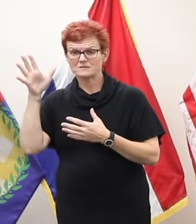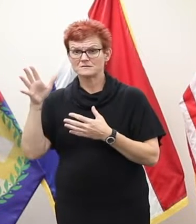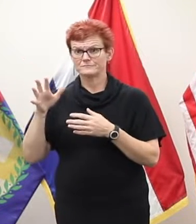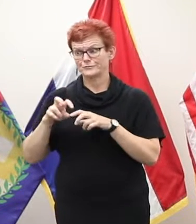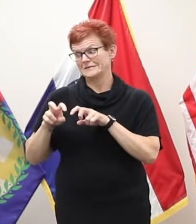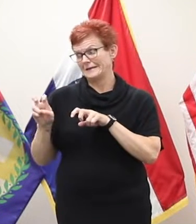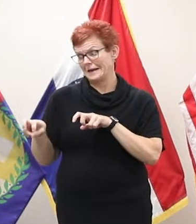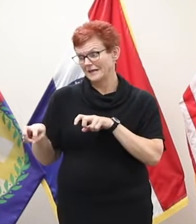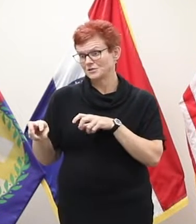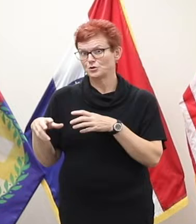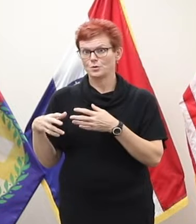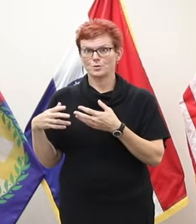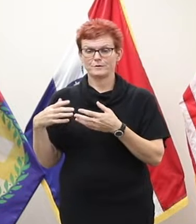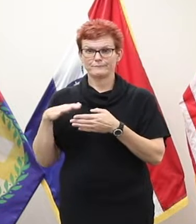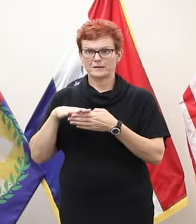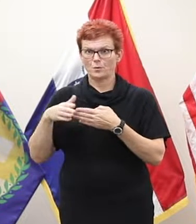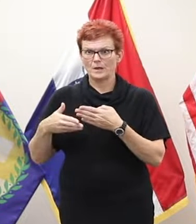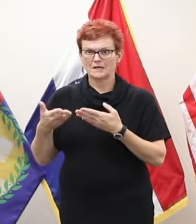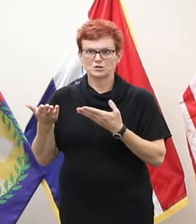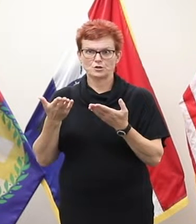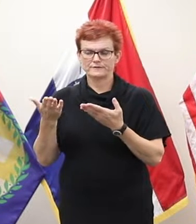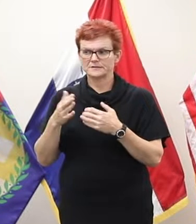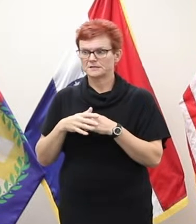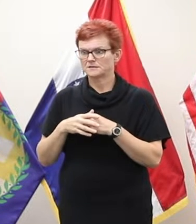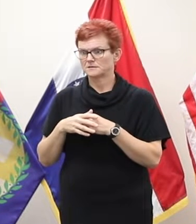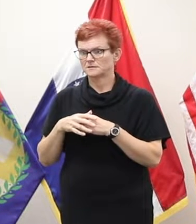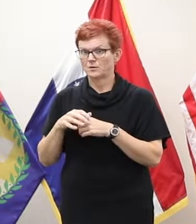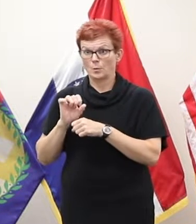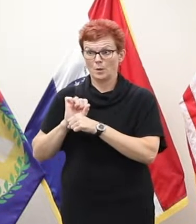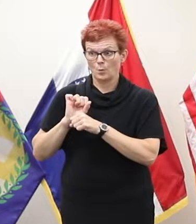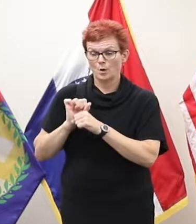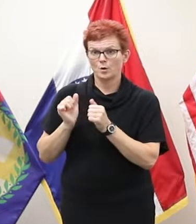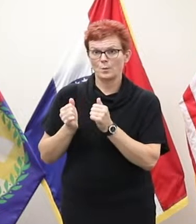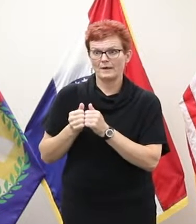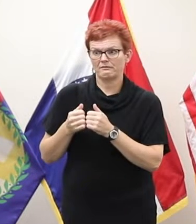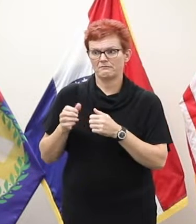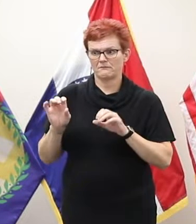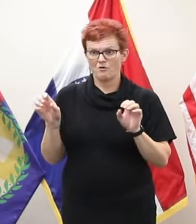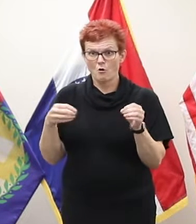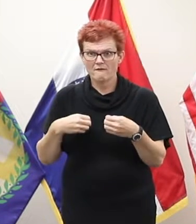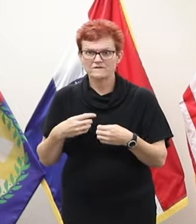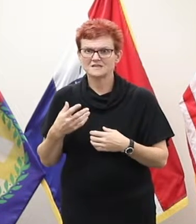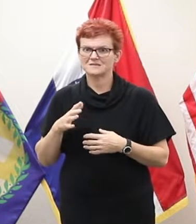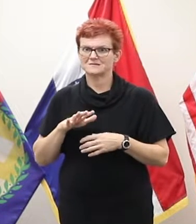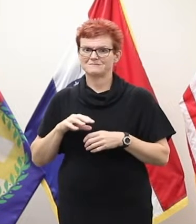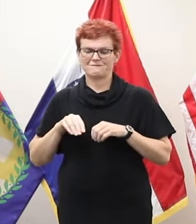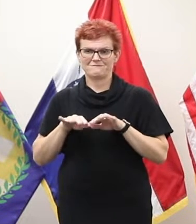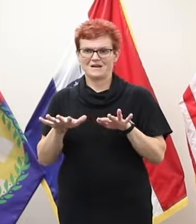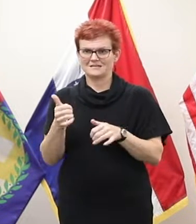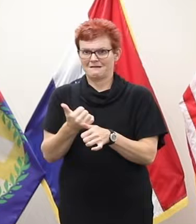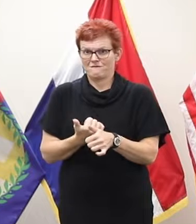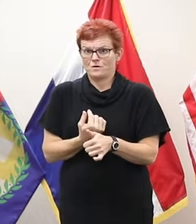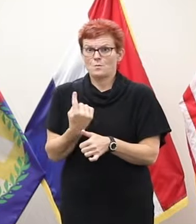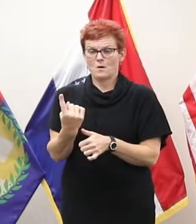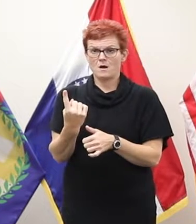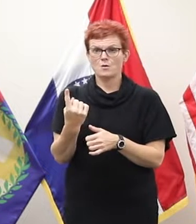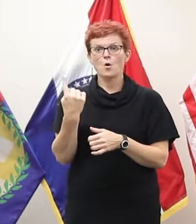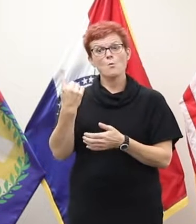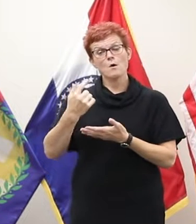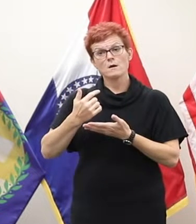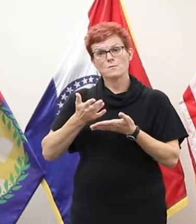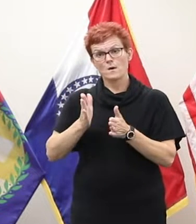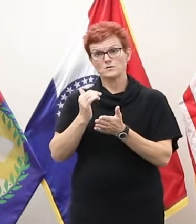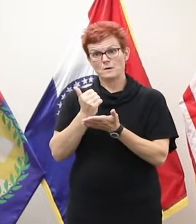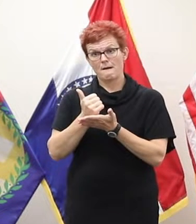next to at weekend services, and those we work beside in the office. One way we can help is increasing